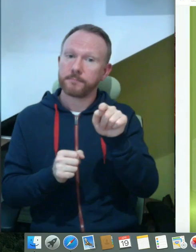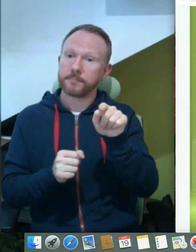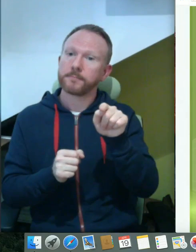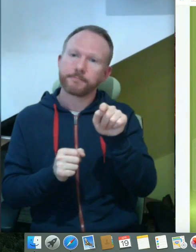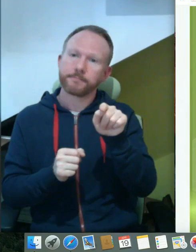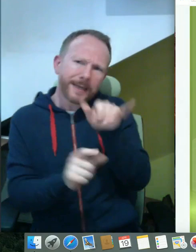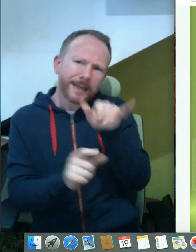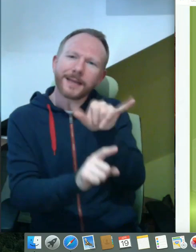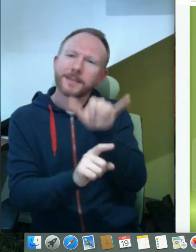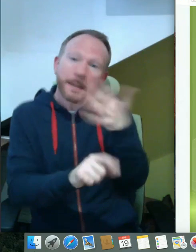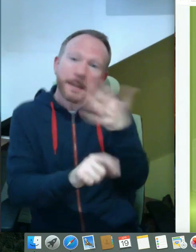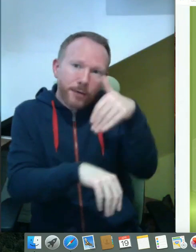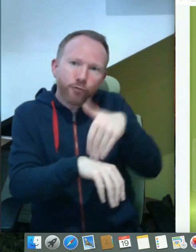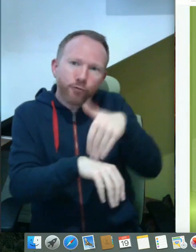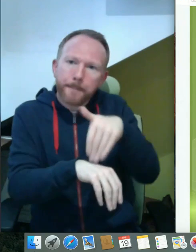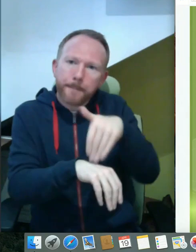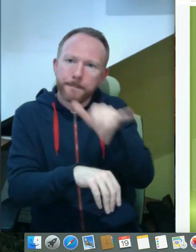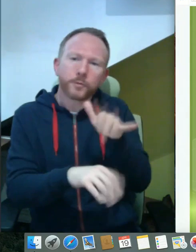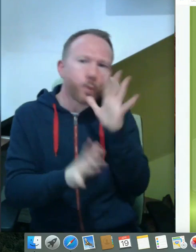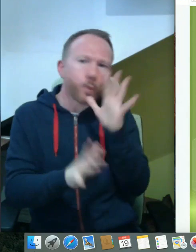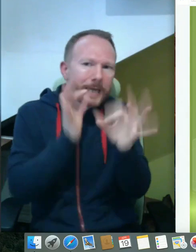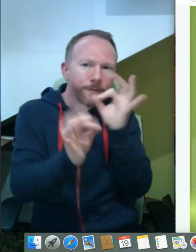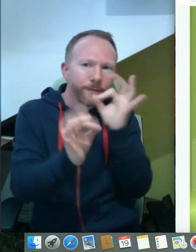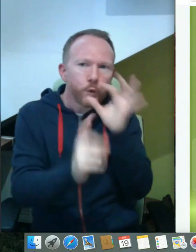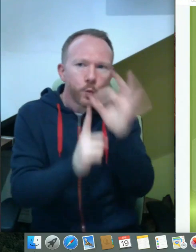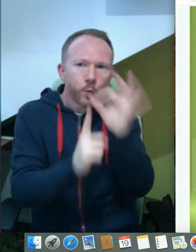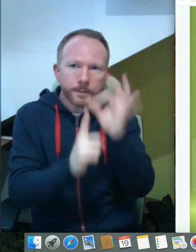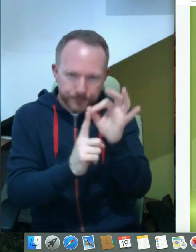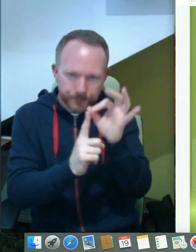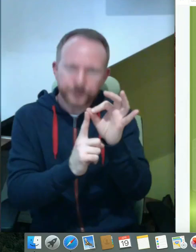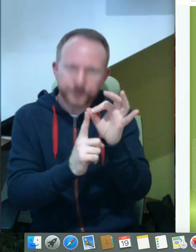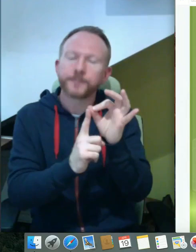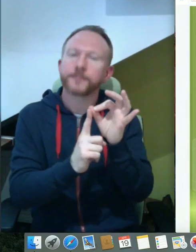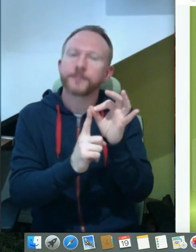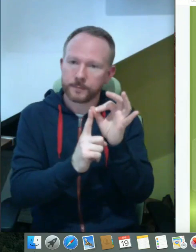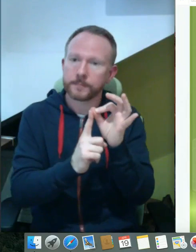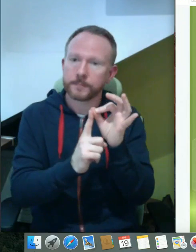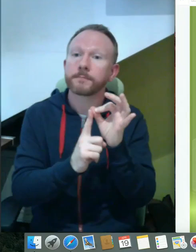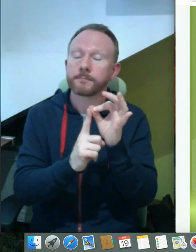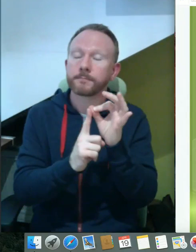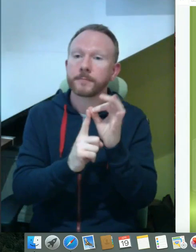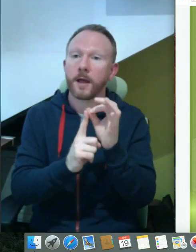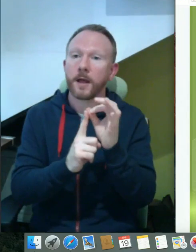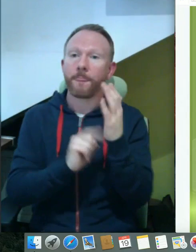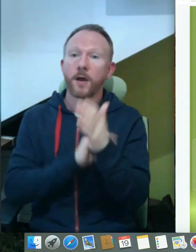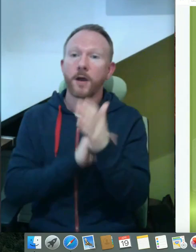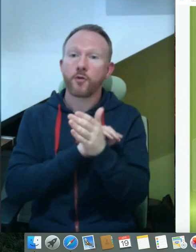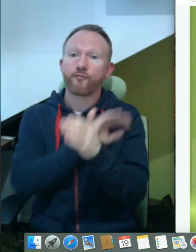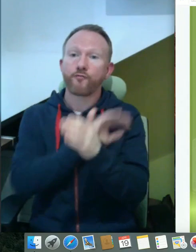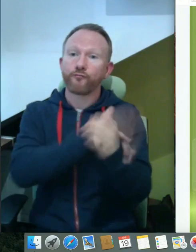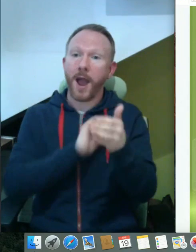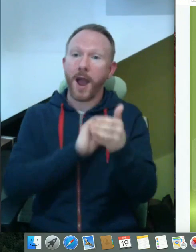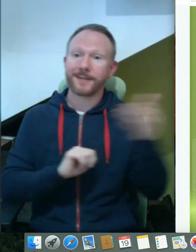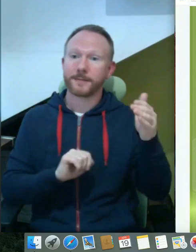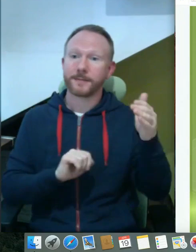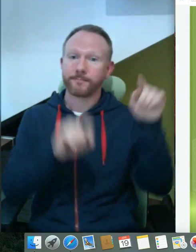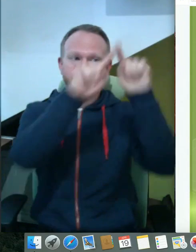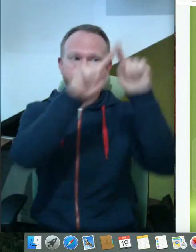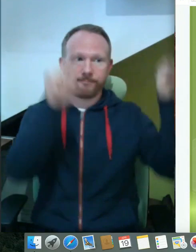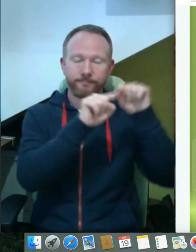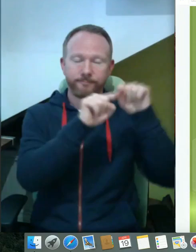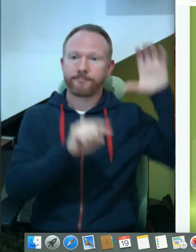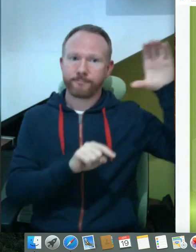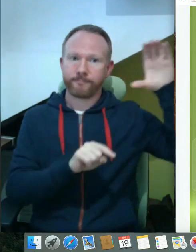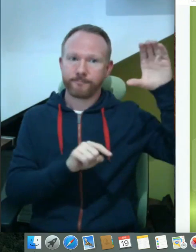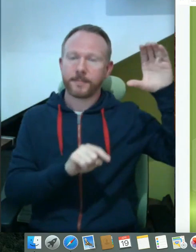crime. In the top right-hand corner, you'll see the fisheye view, which is required to capture the